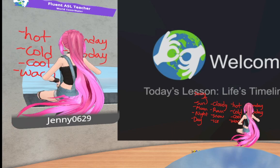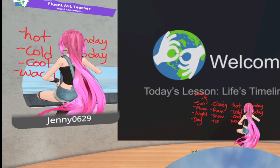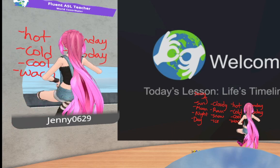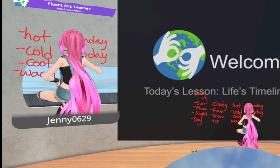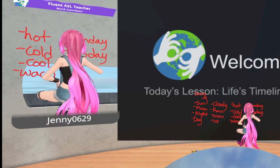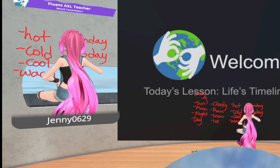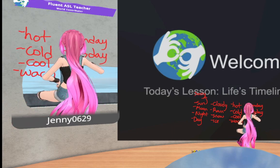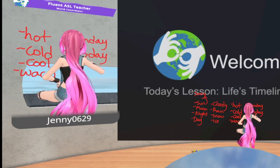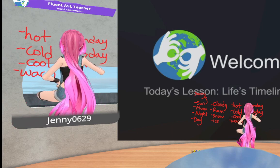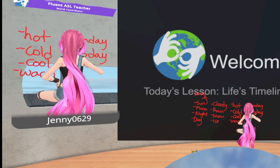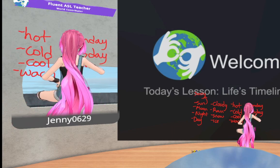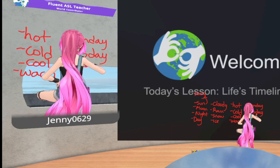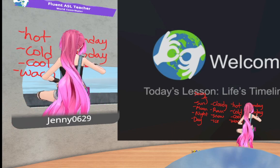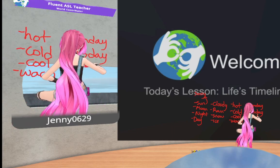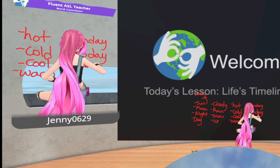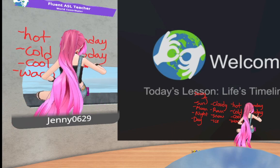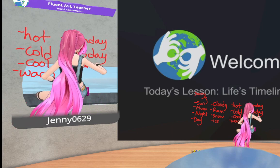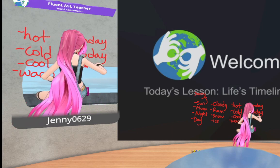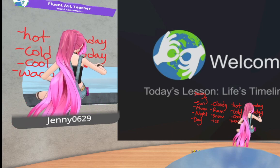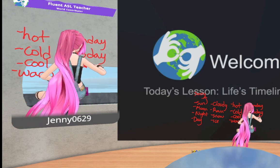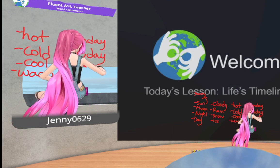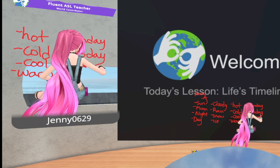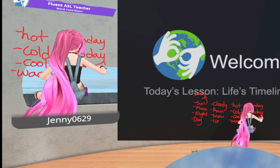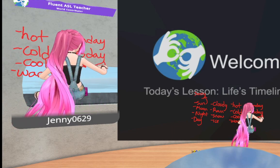Monday, Tuesday,